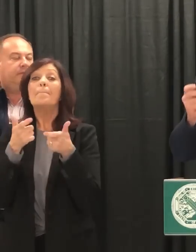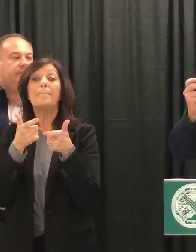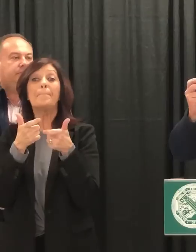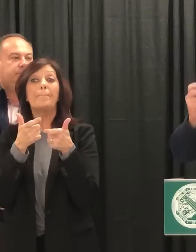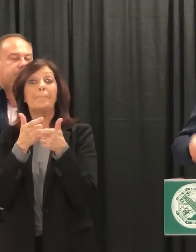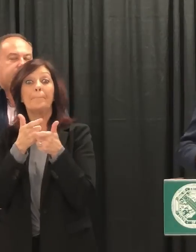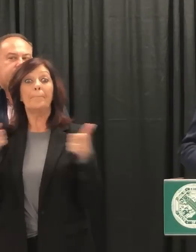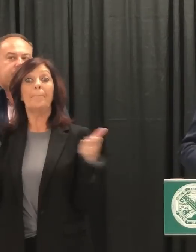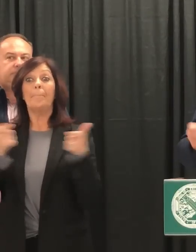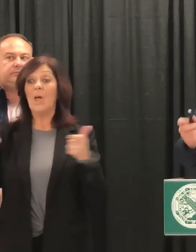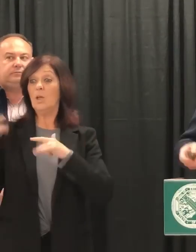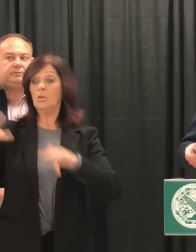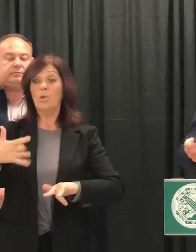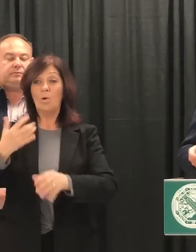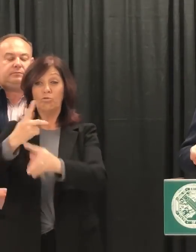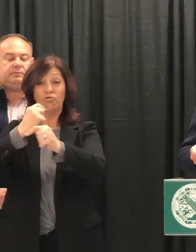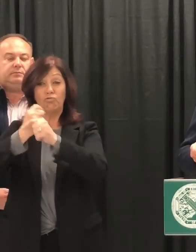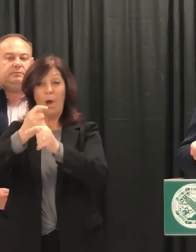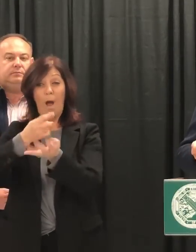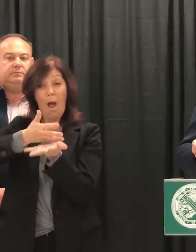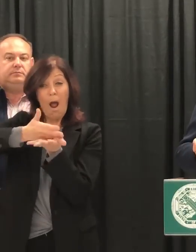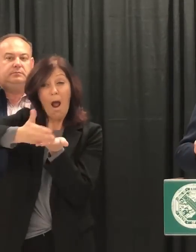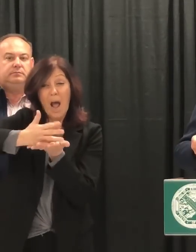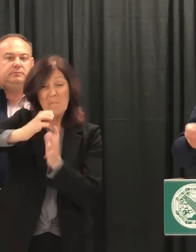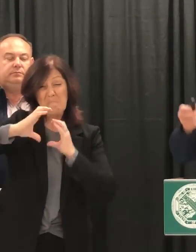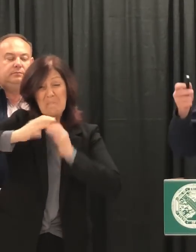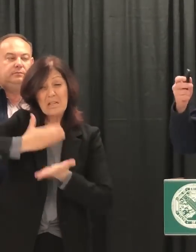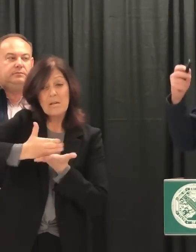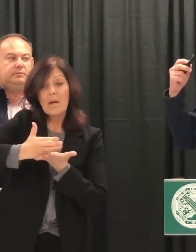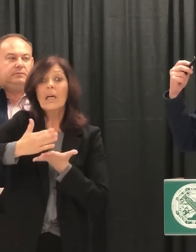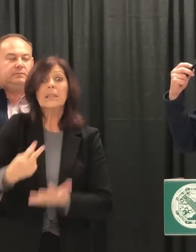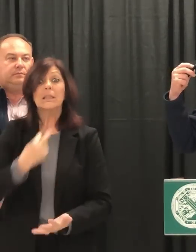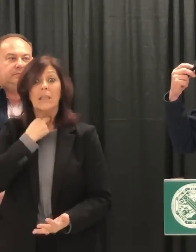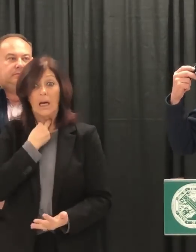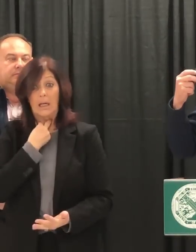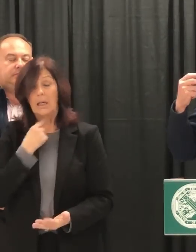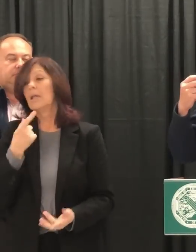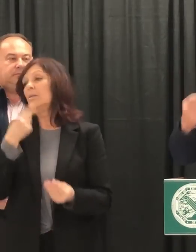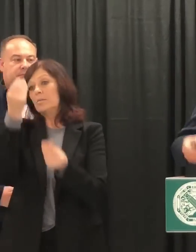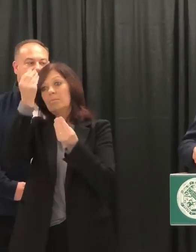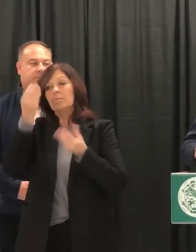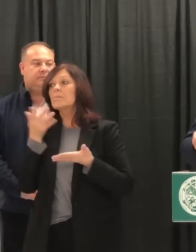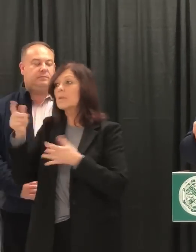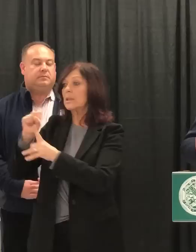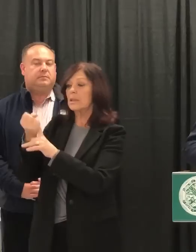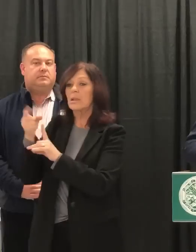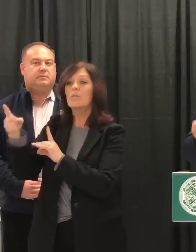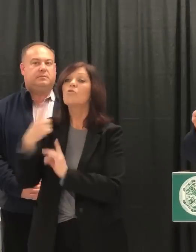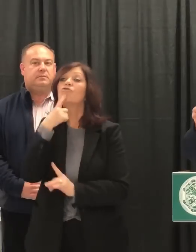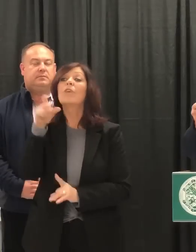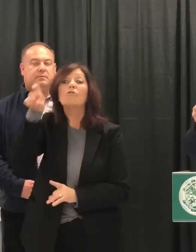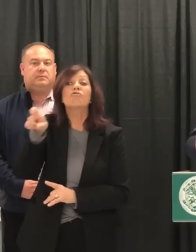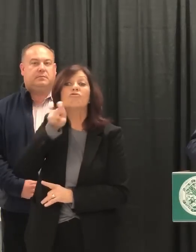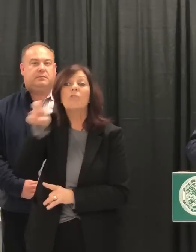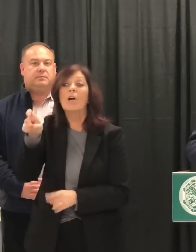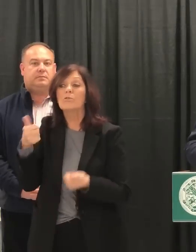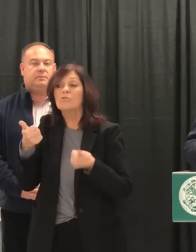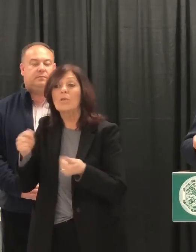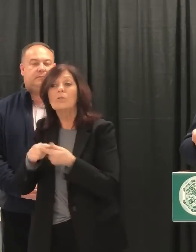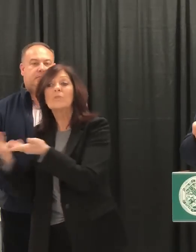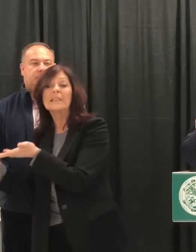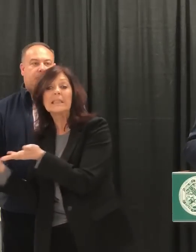rig snowplows are getting stuck in some points. We're advised of a situation where the Red Cross was trying to